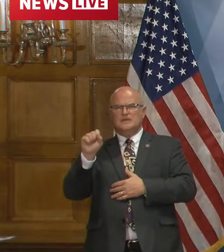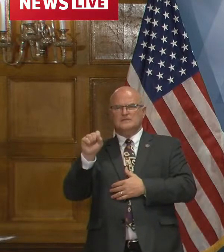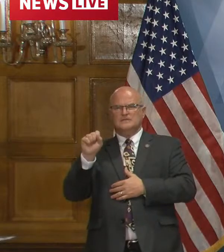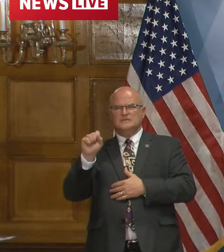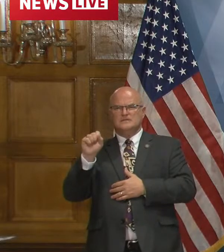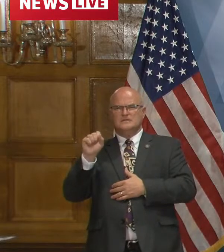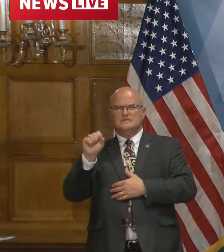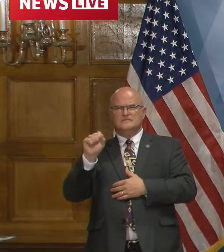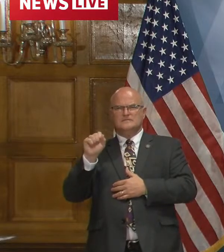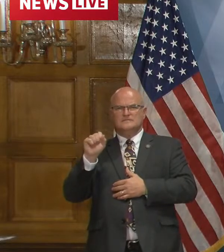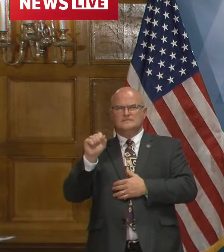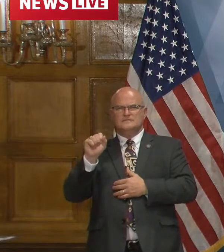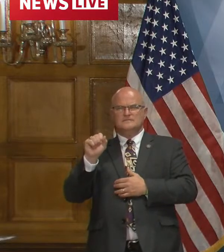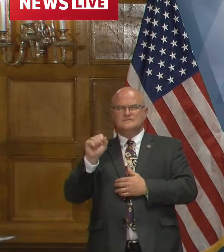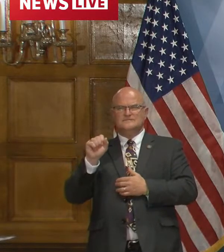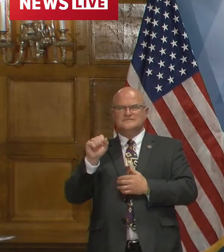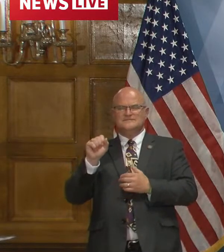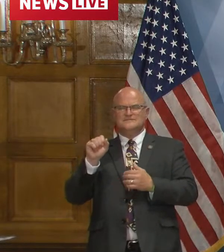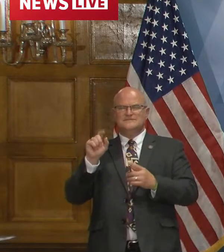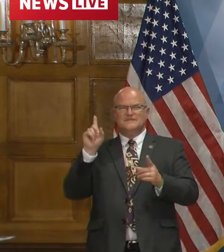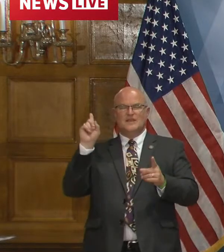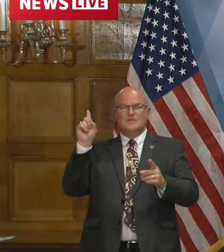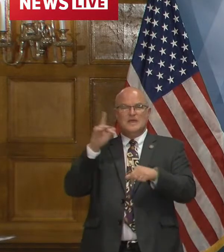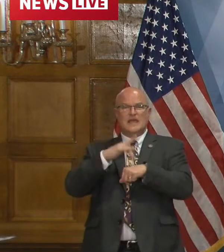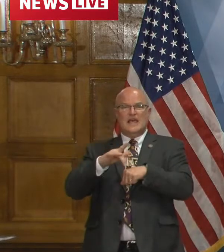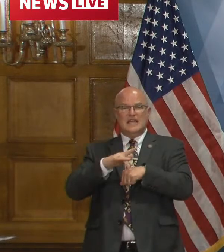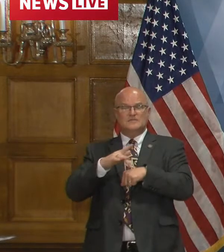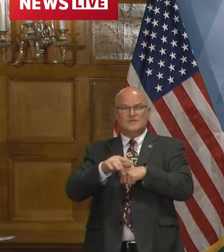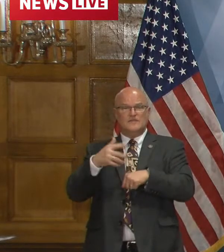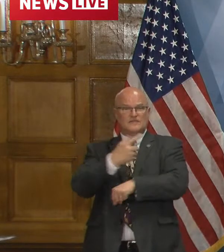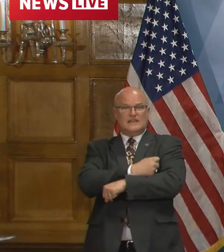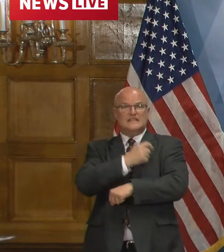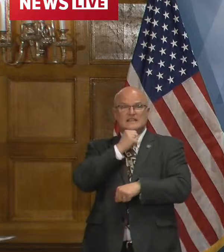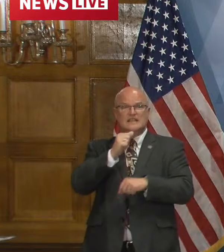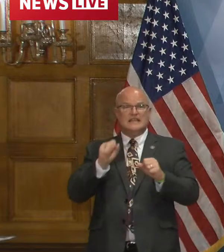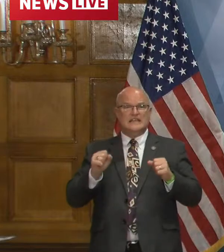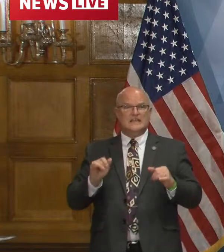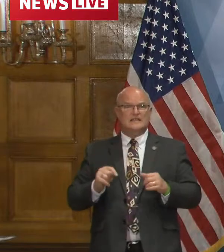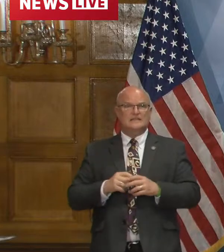Are these people that were eligible for the vaccine and just didn't end up getting it?